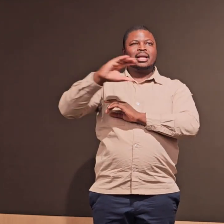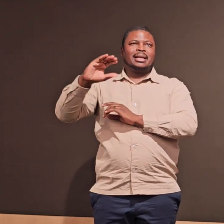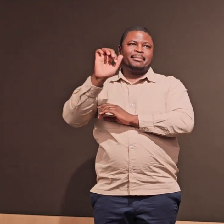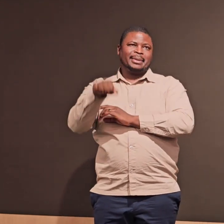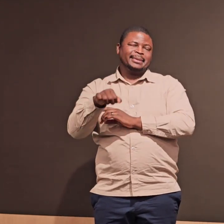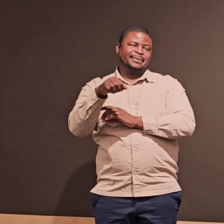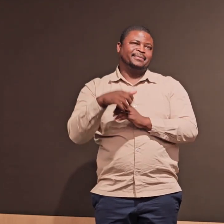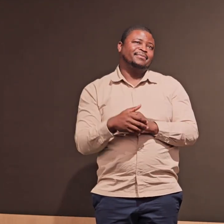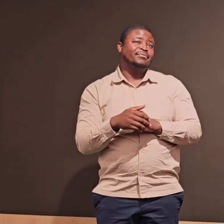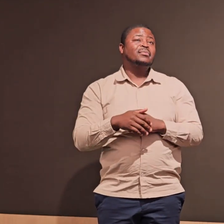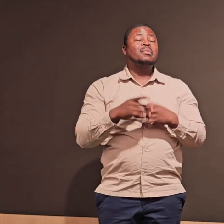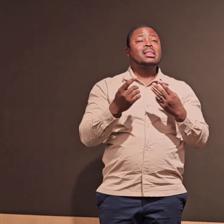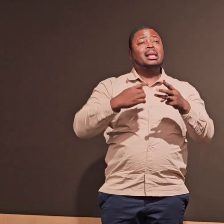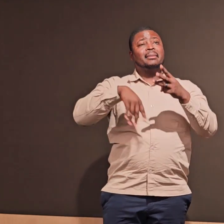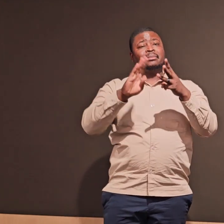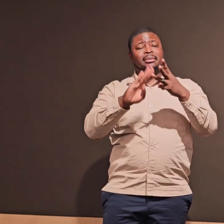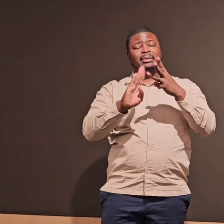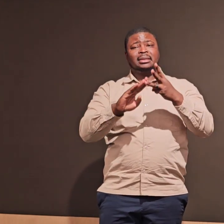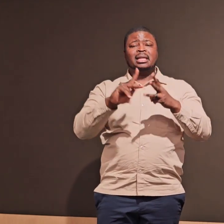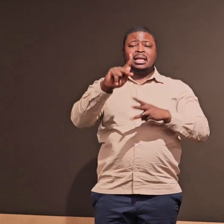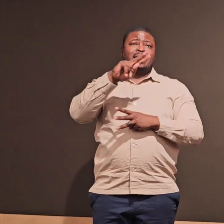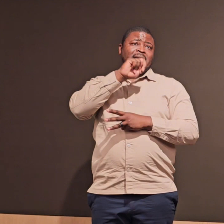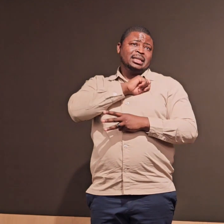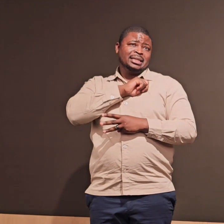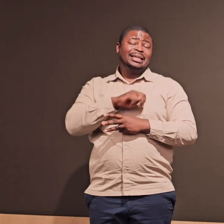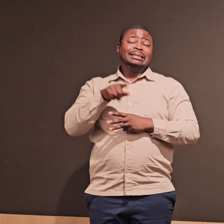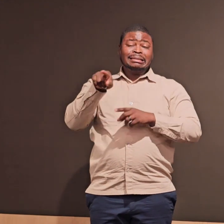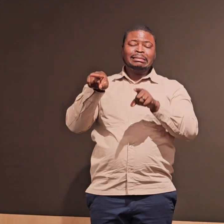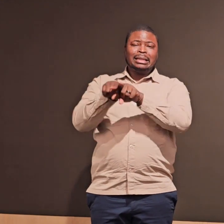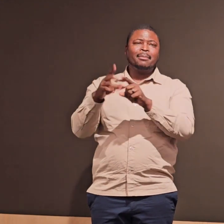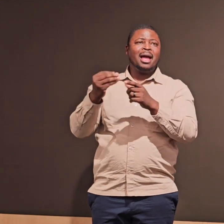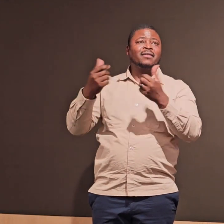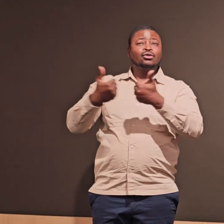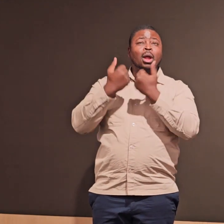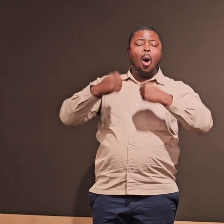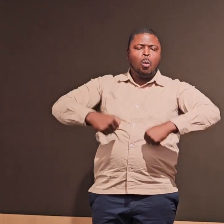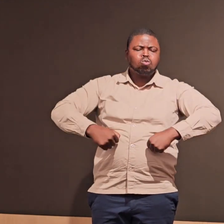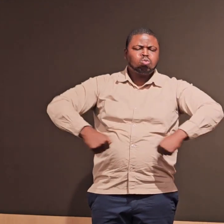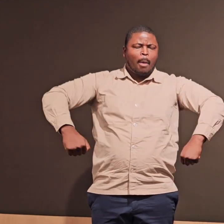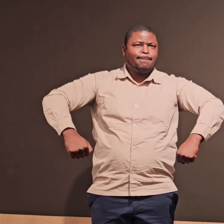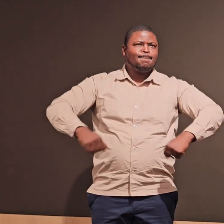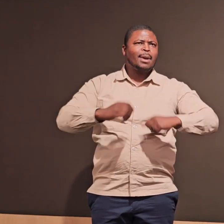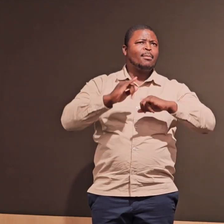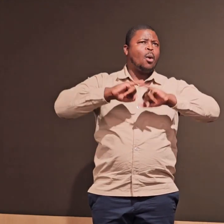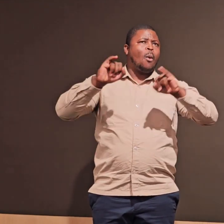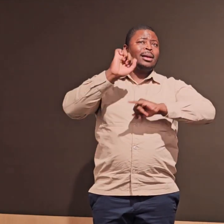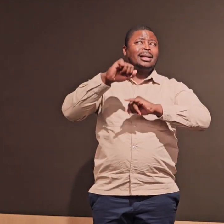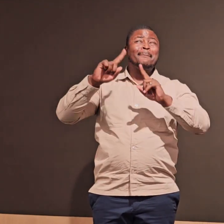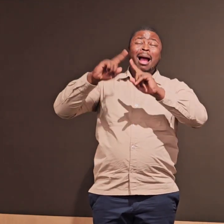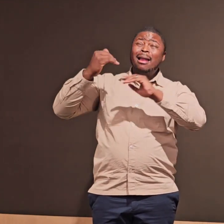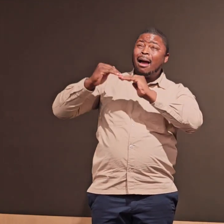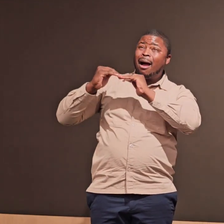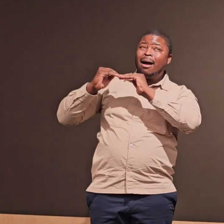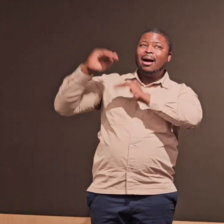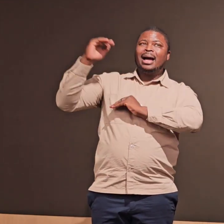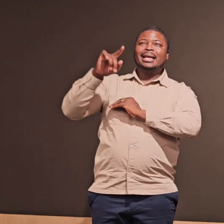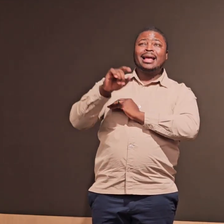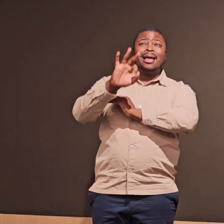with KZN experiencing challenges of obesity, which was quite high